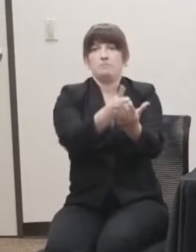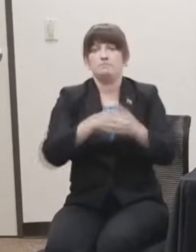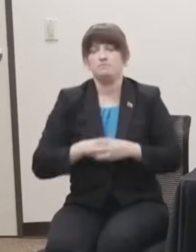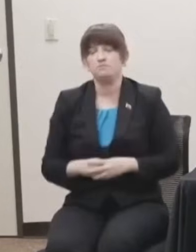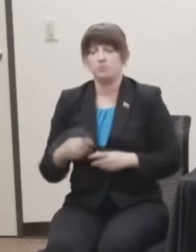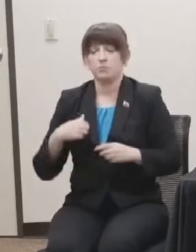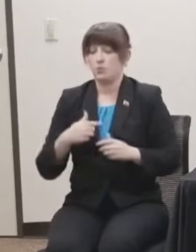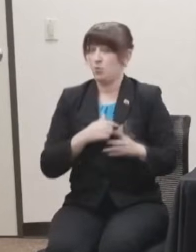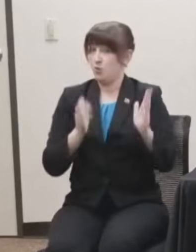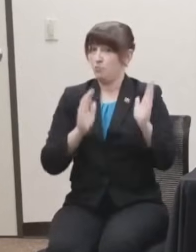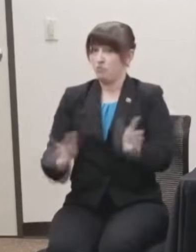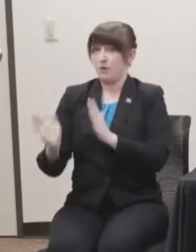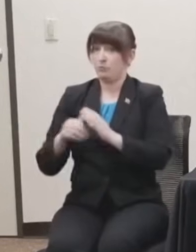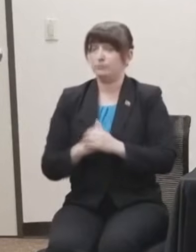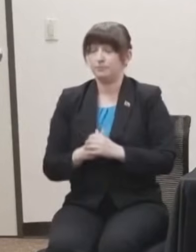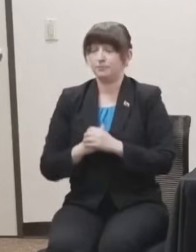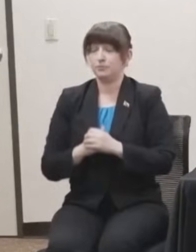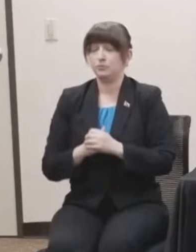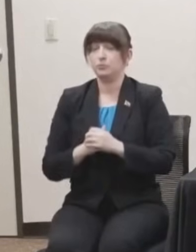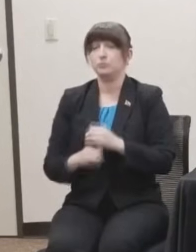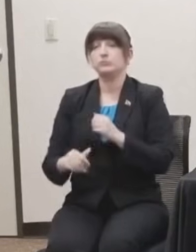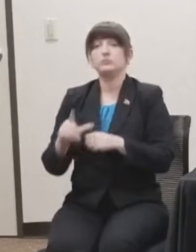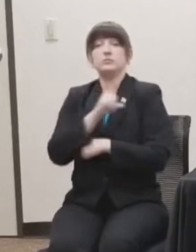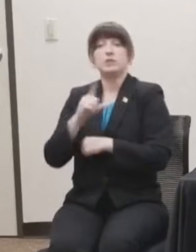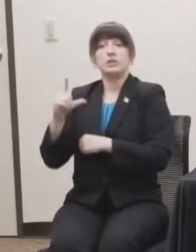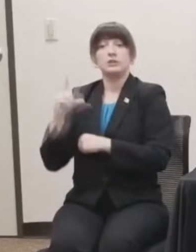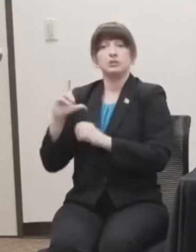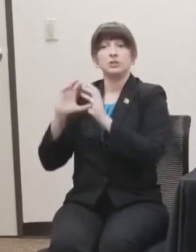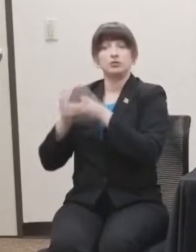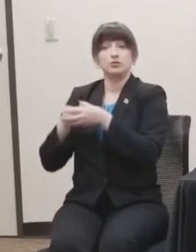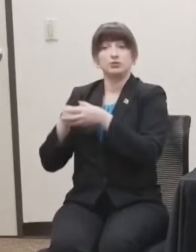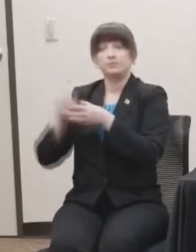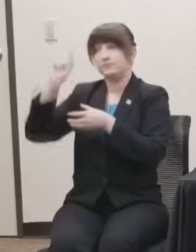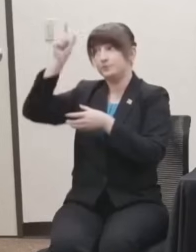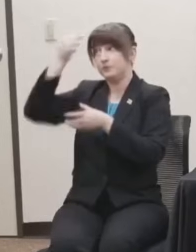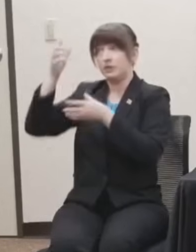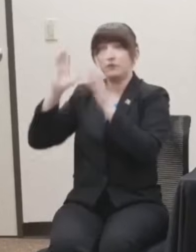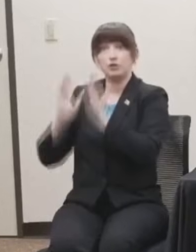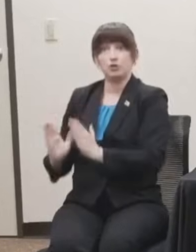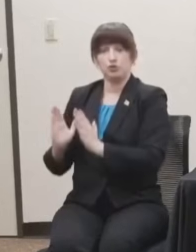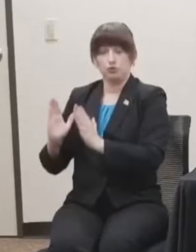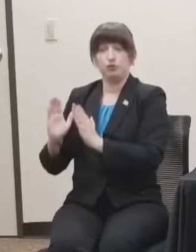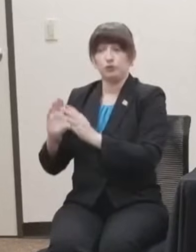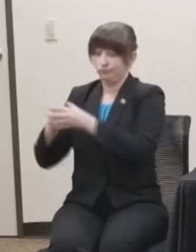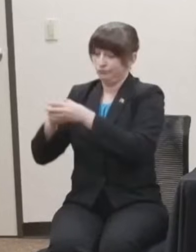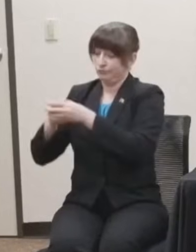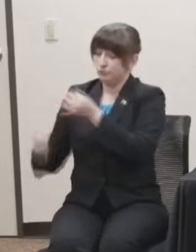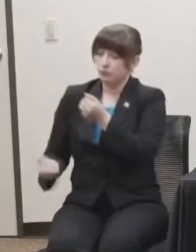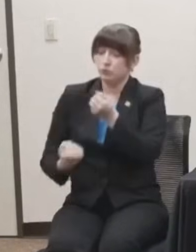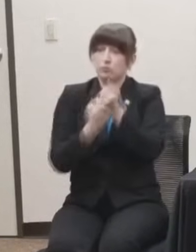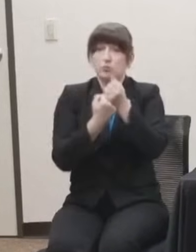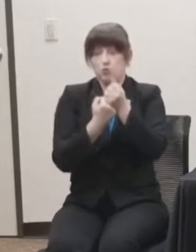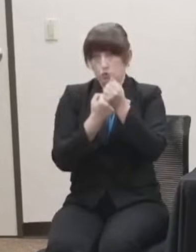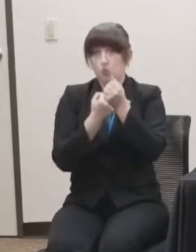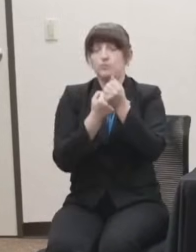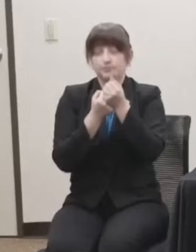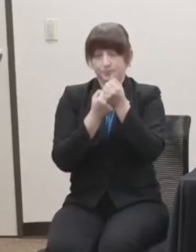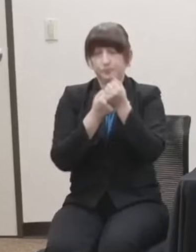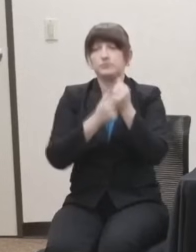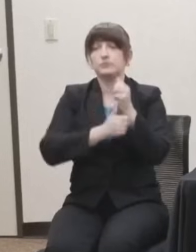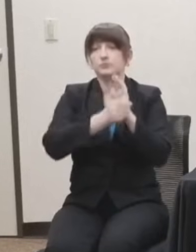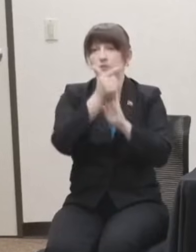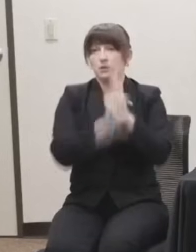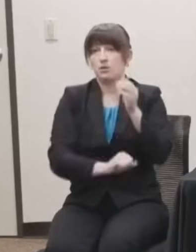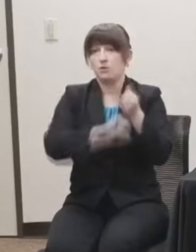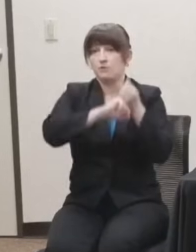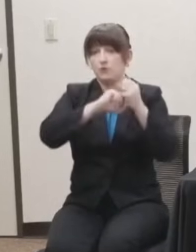governor, in previous years have been overwhelmingly supportive of law enforcement and gave us the resources, so we're prepared to respond